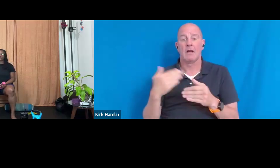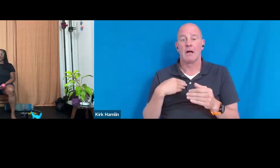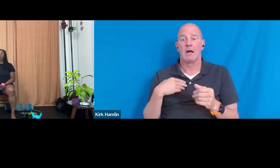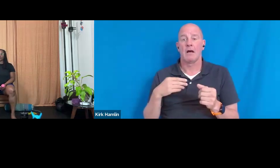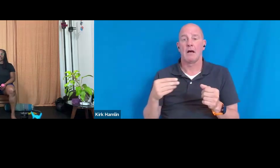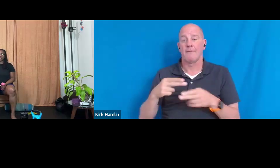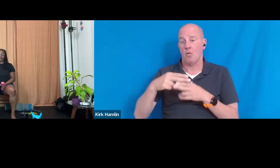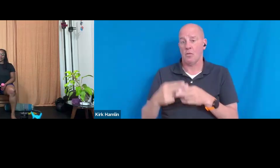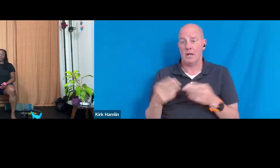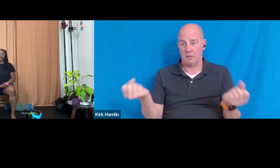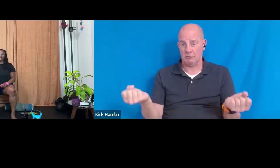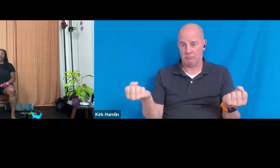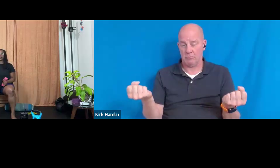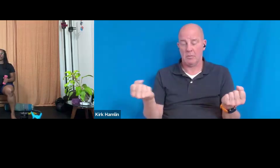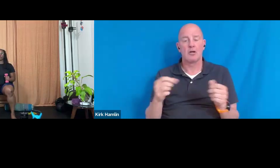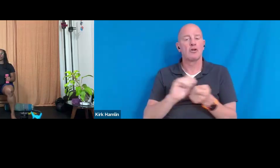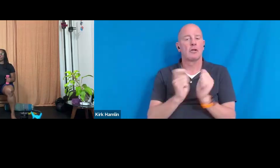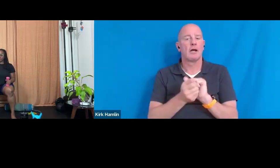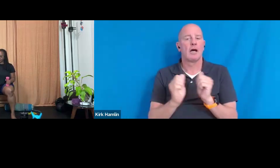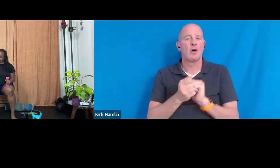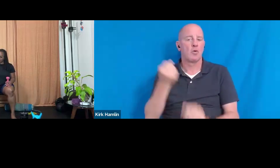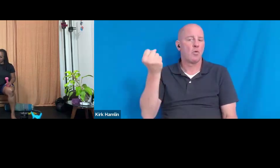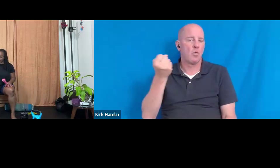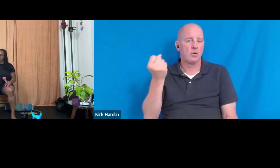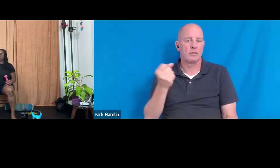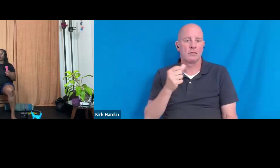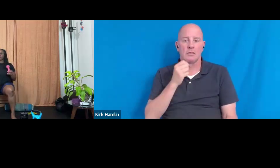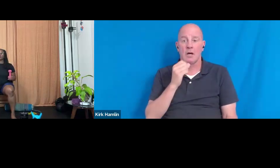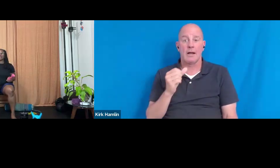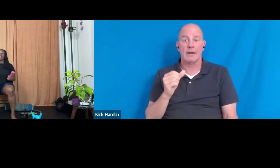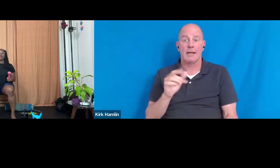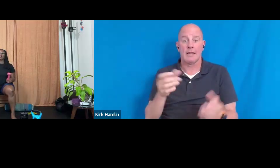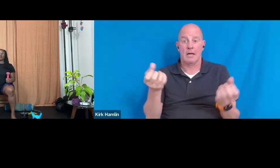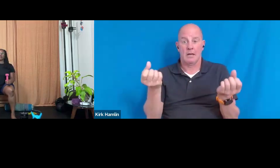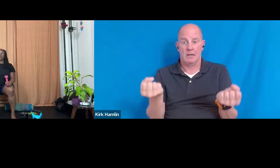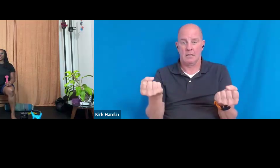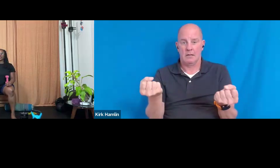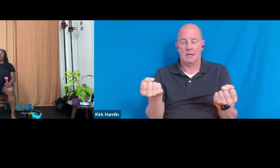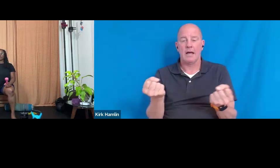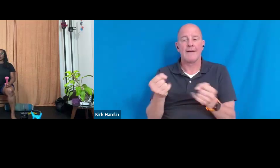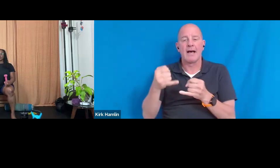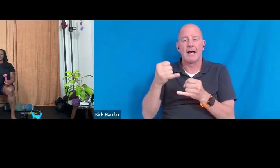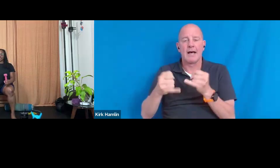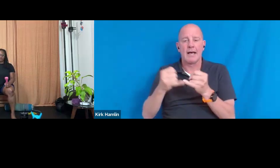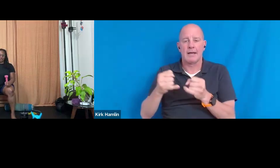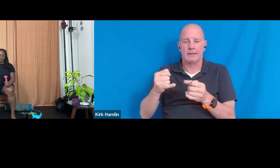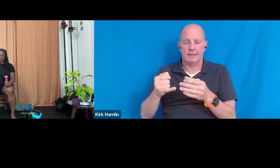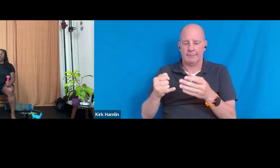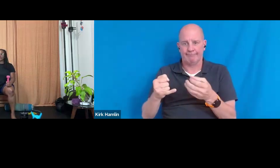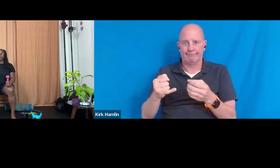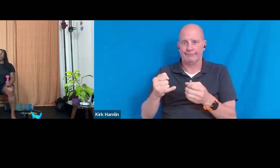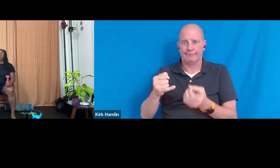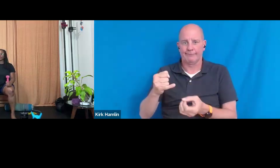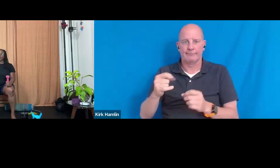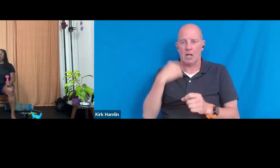would change where you're holding the dumbbell. You're not going to hold the middle anymore. You're gonna hold the end of it. So it's gonna look a